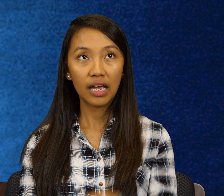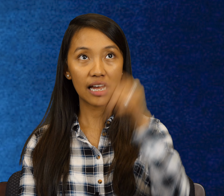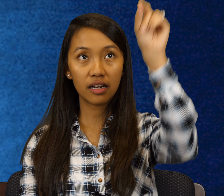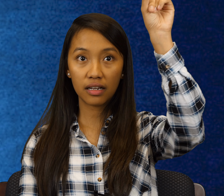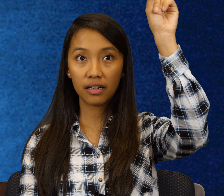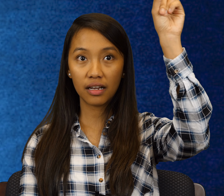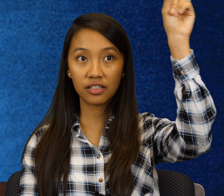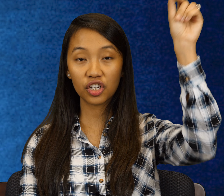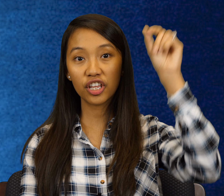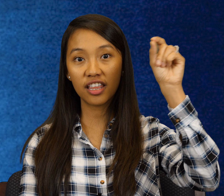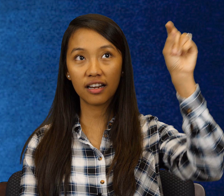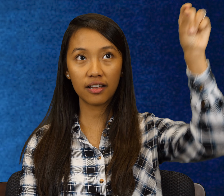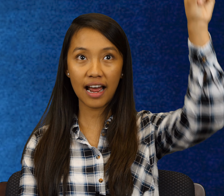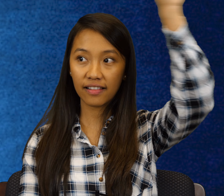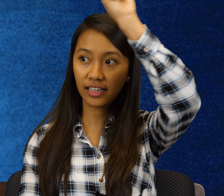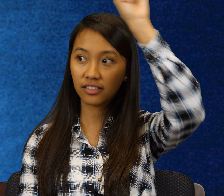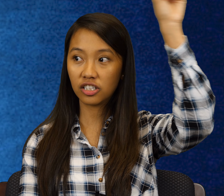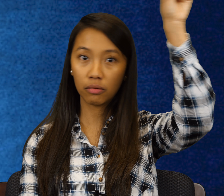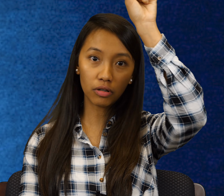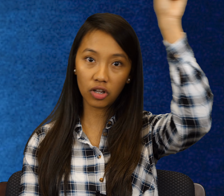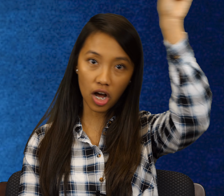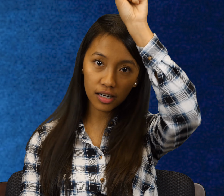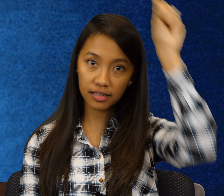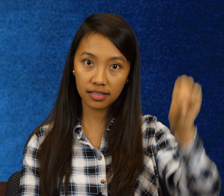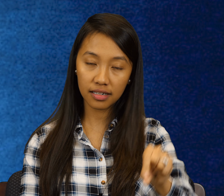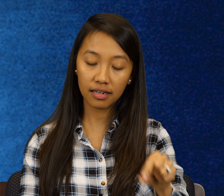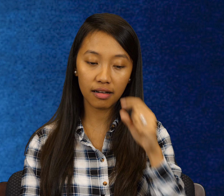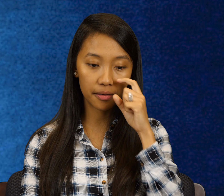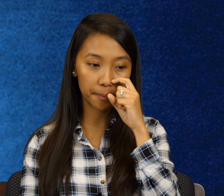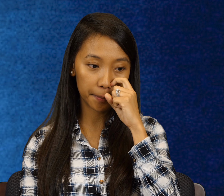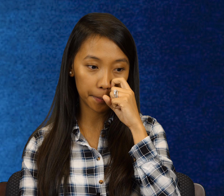And it's a good thing it had like the double locks.